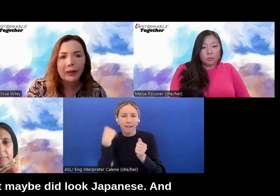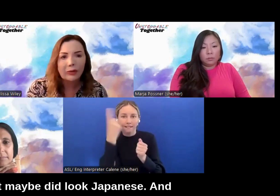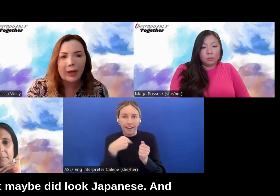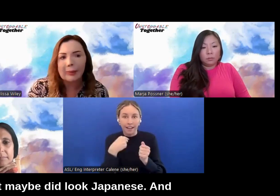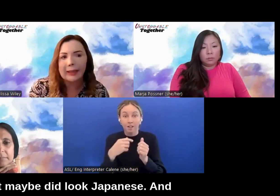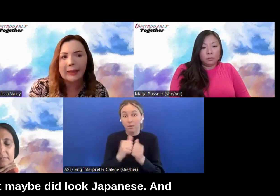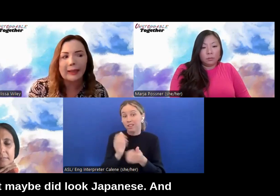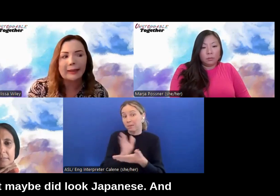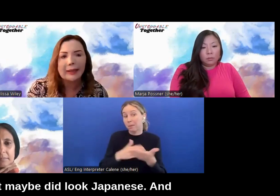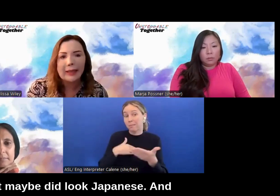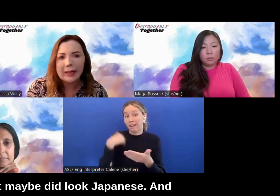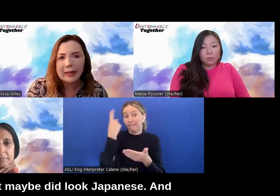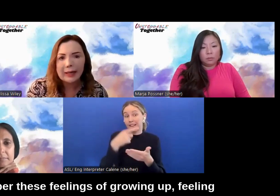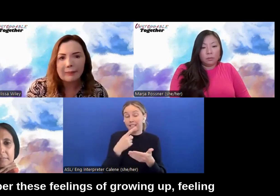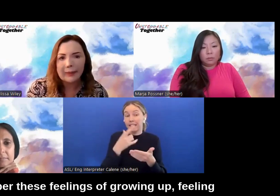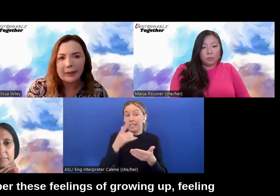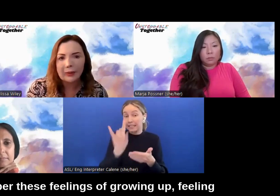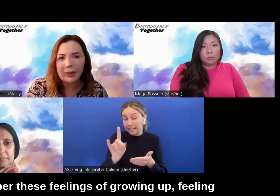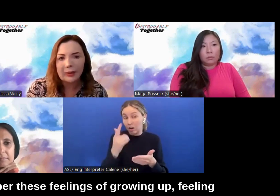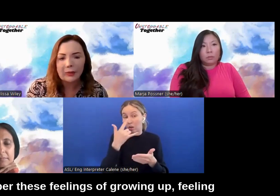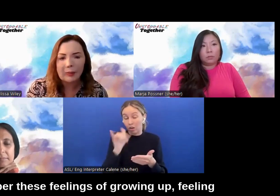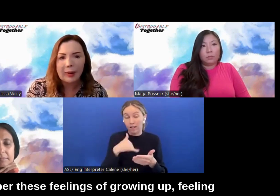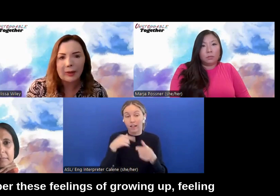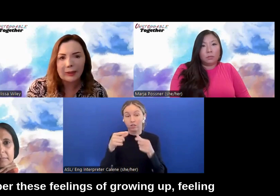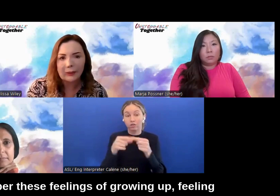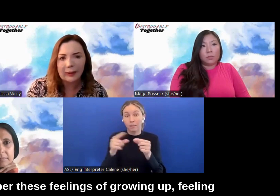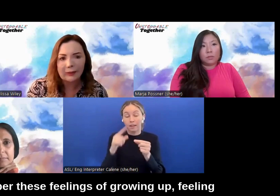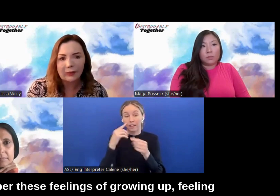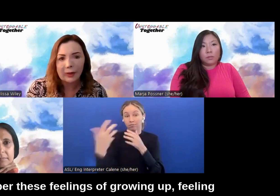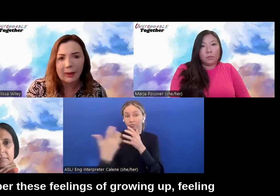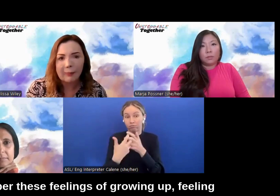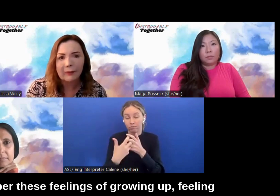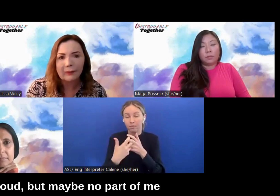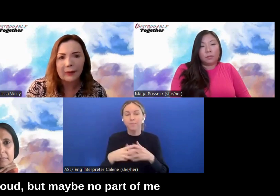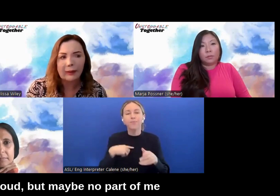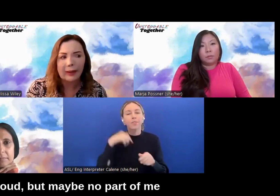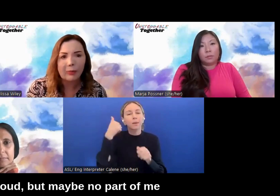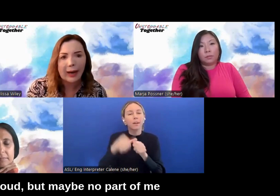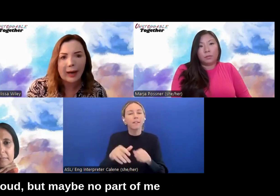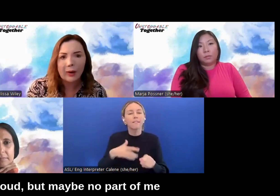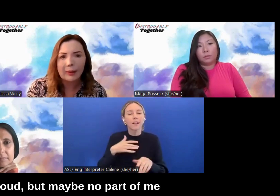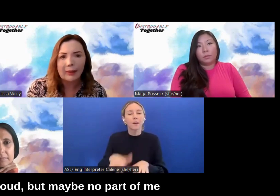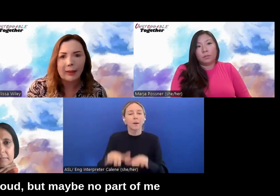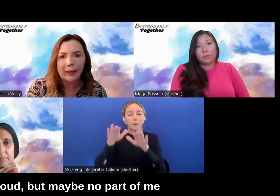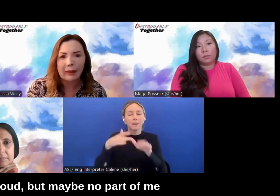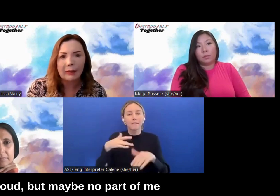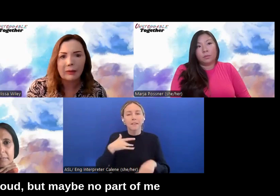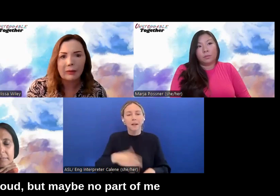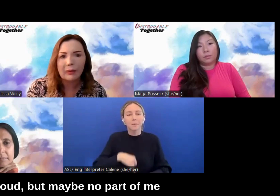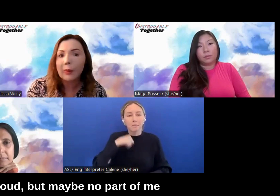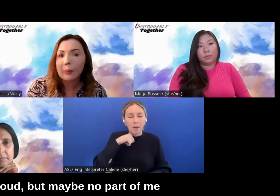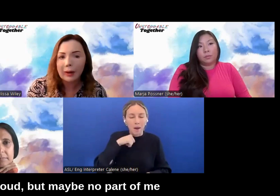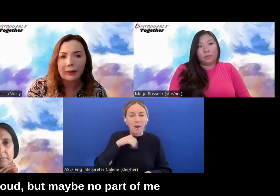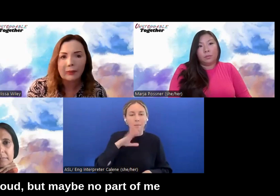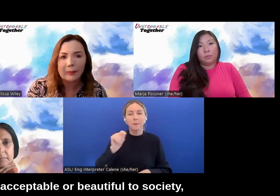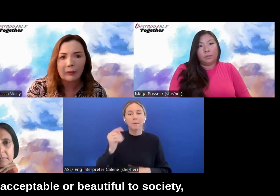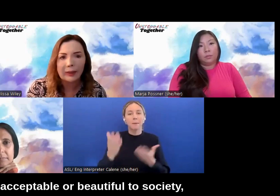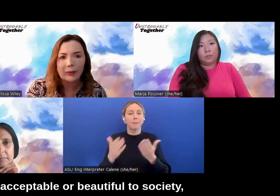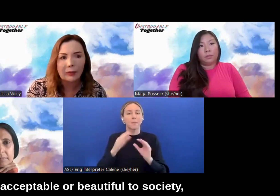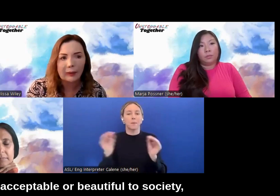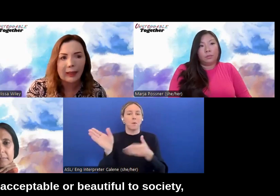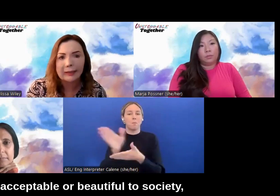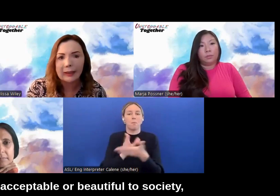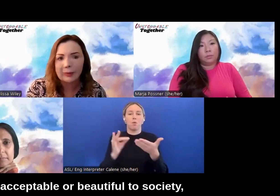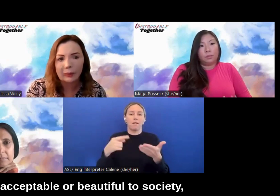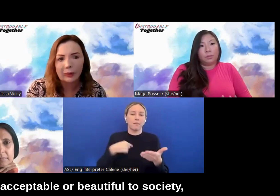look Japanese. And so I just remember these feelings of growing up, of feeling like proud, but maybe no part of me